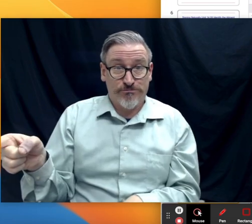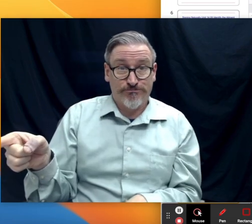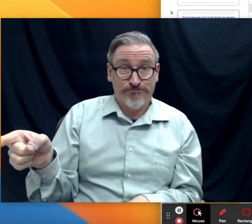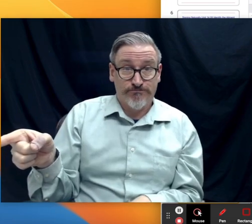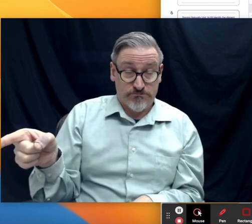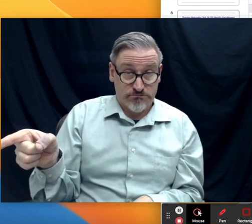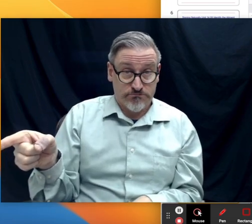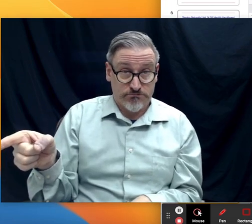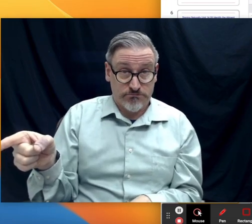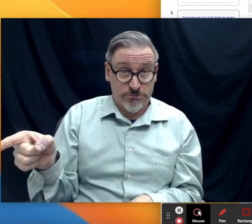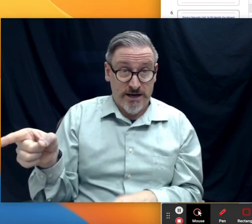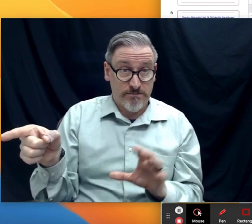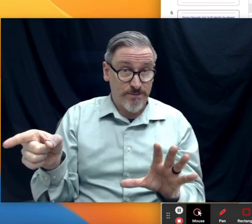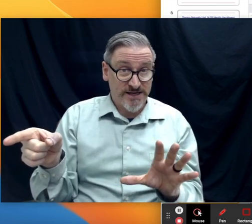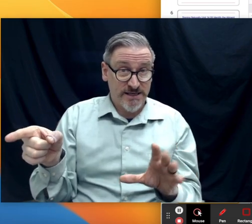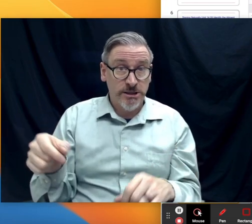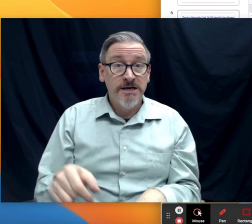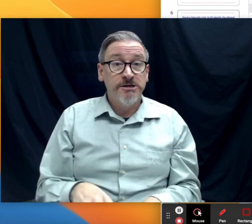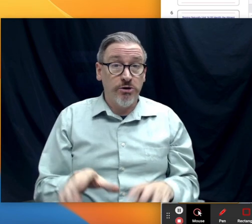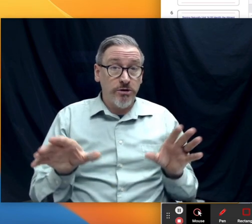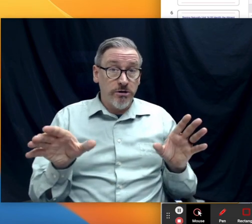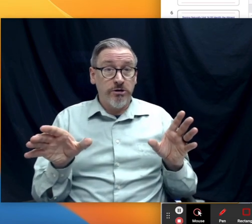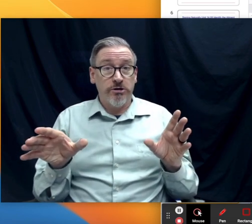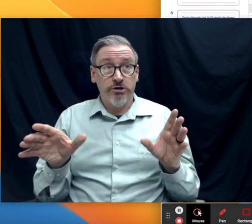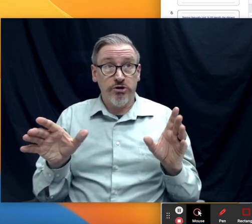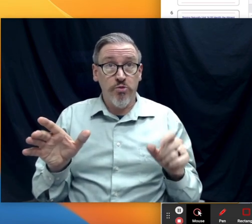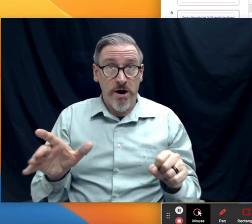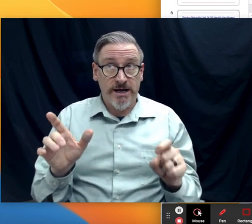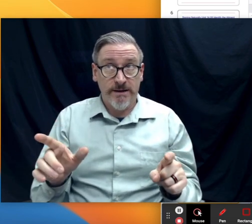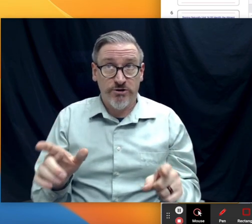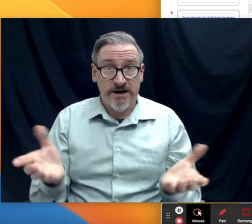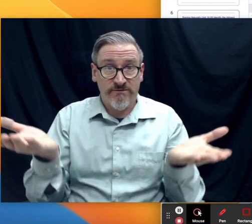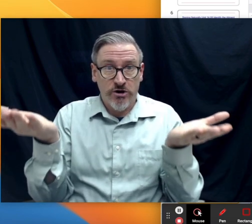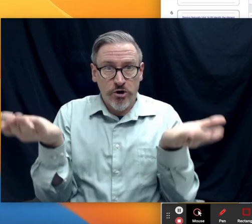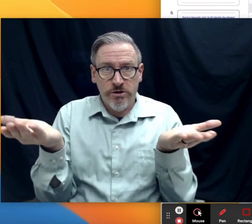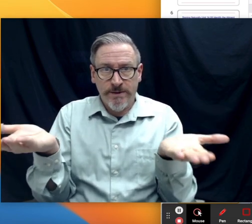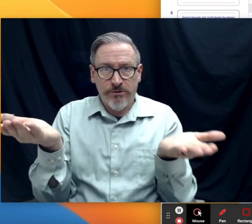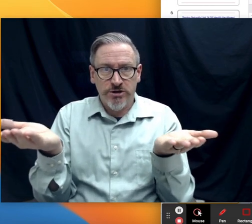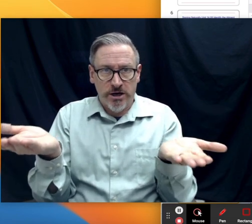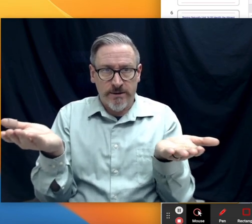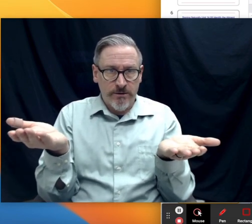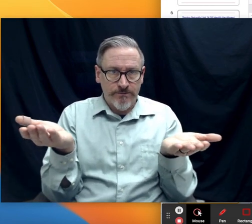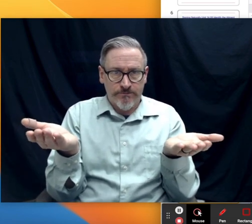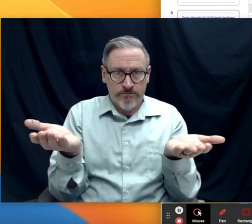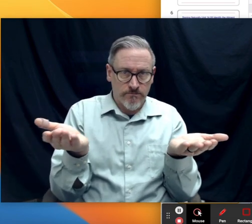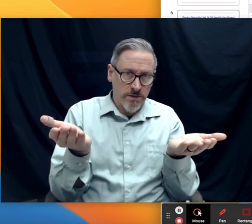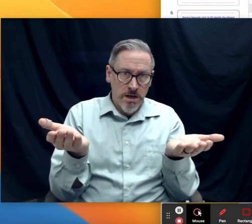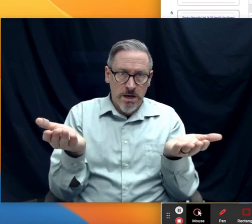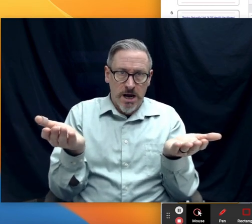sister. Okay, makes sense? So you want to keep track of who are the people you're talking about.